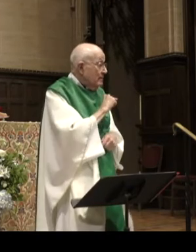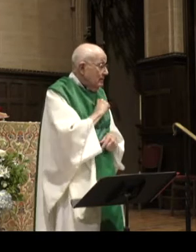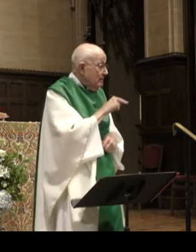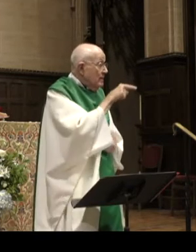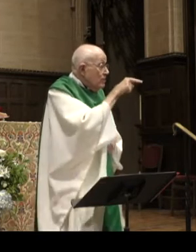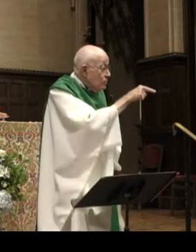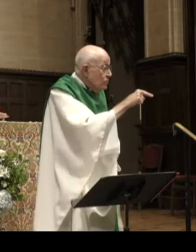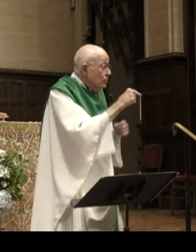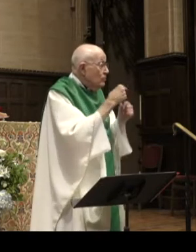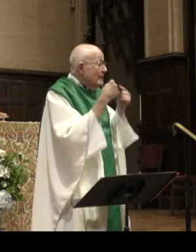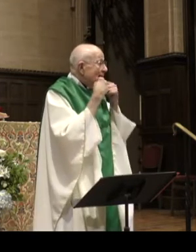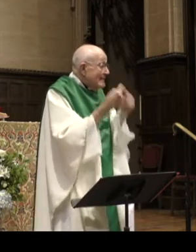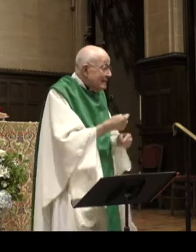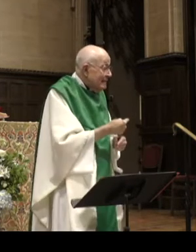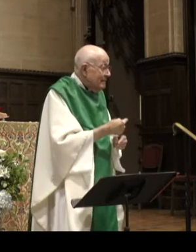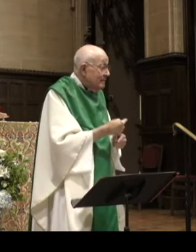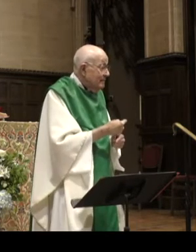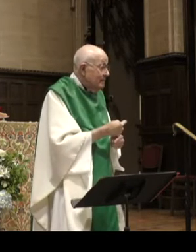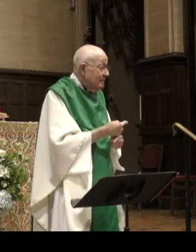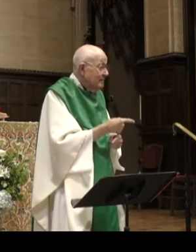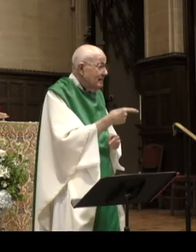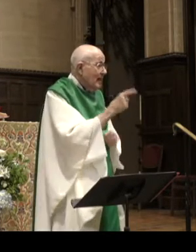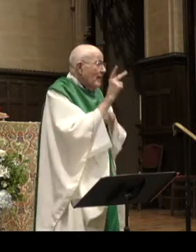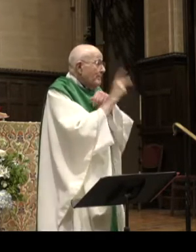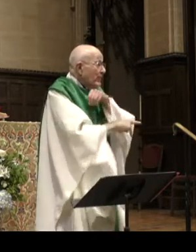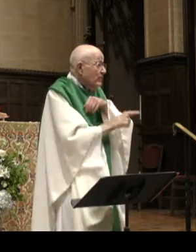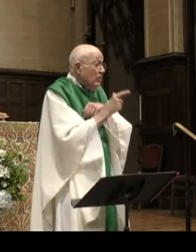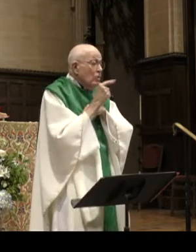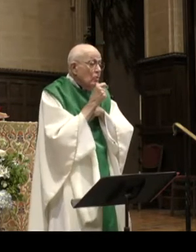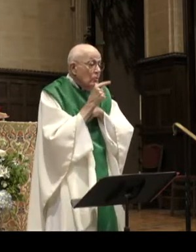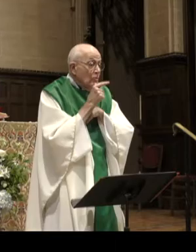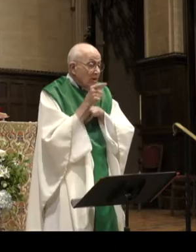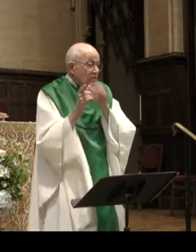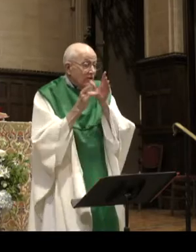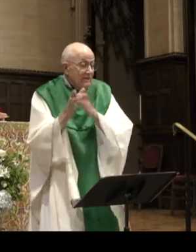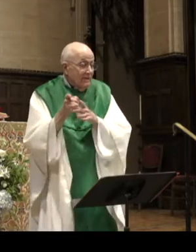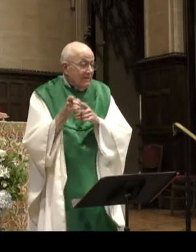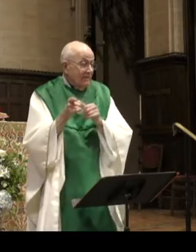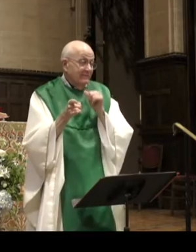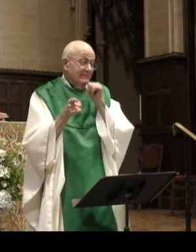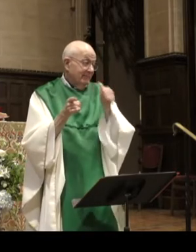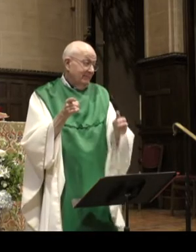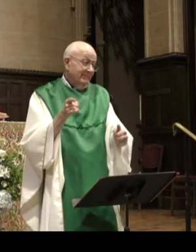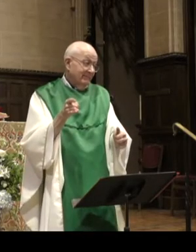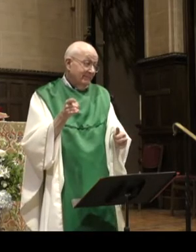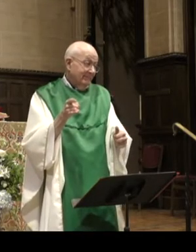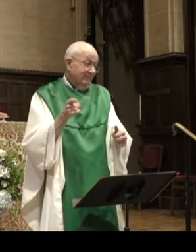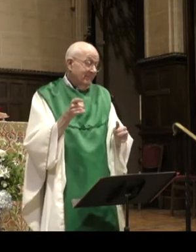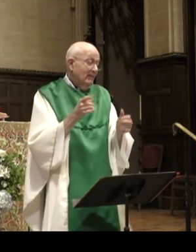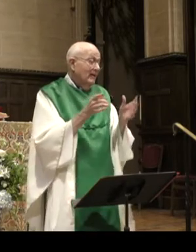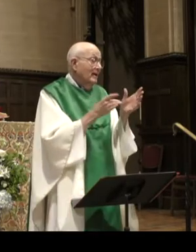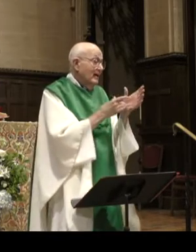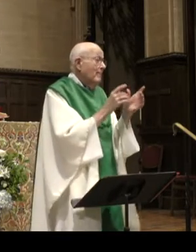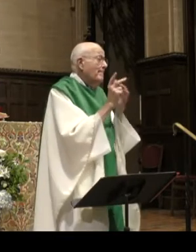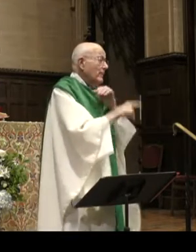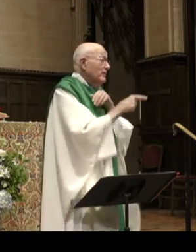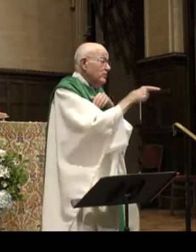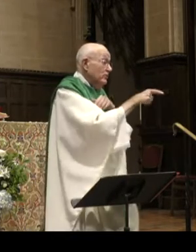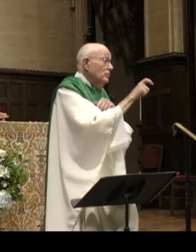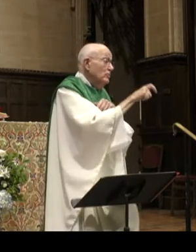are guilty. You sin. Punishment? Punish who? Jesus? No, not him.